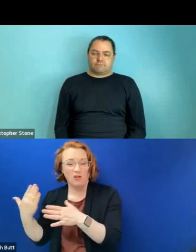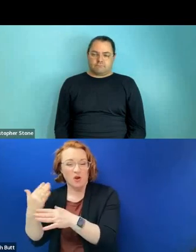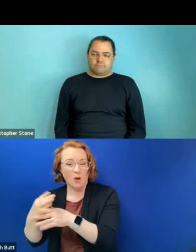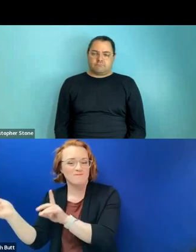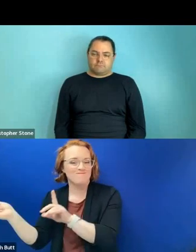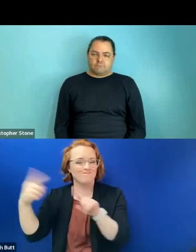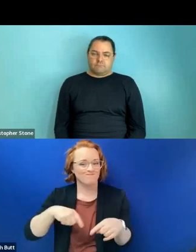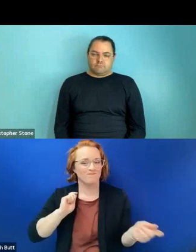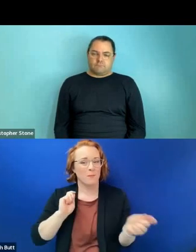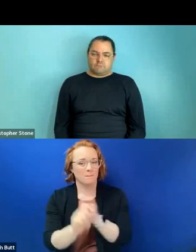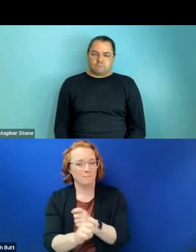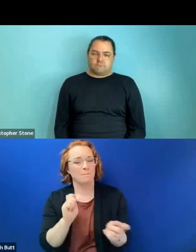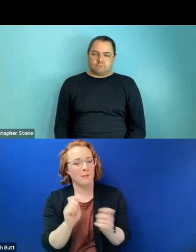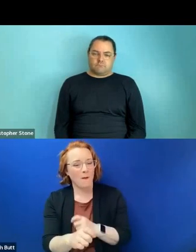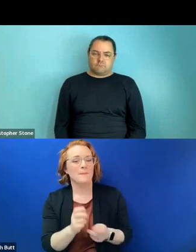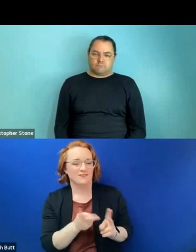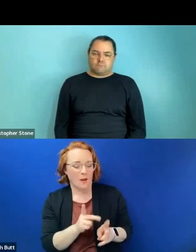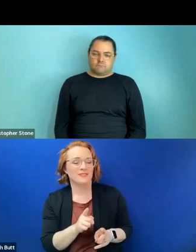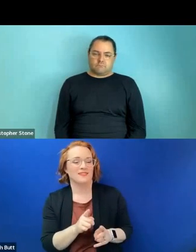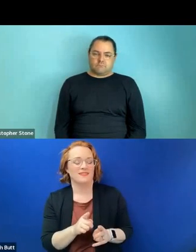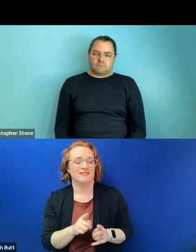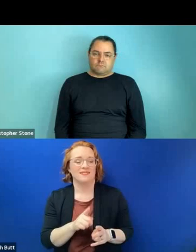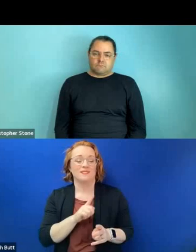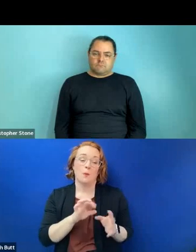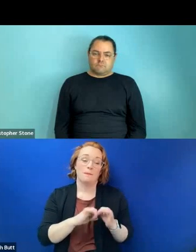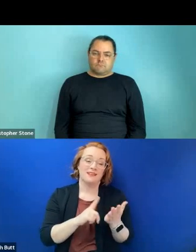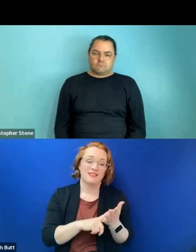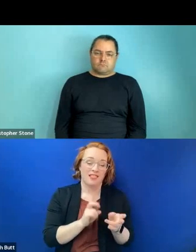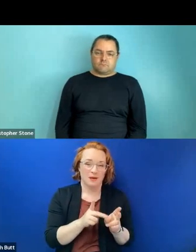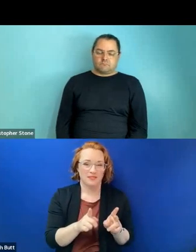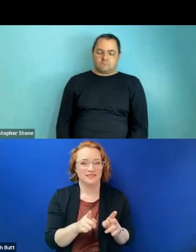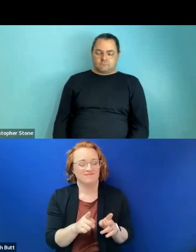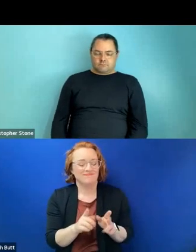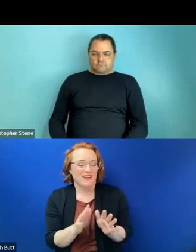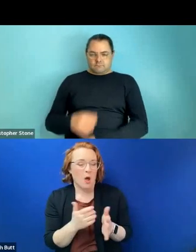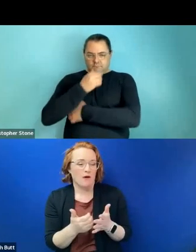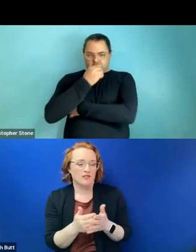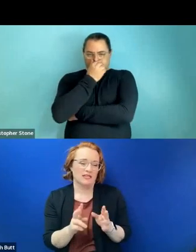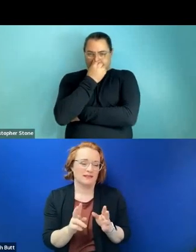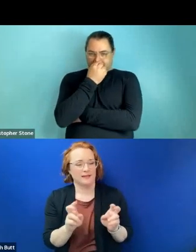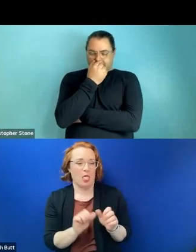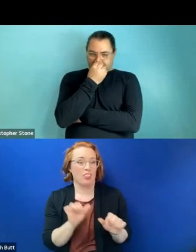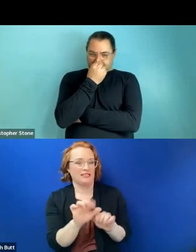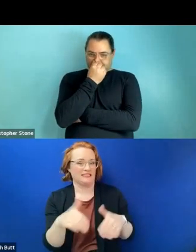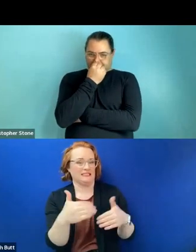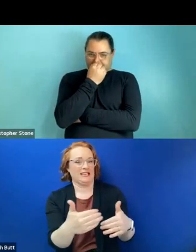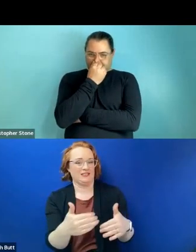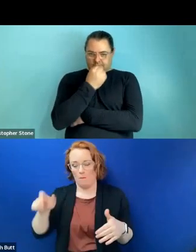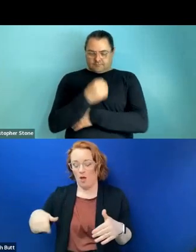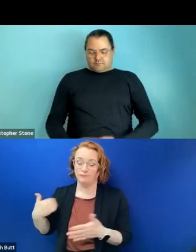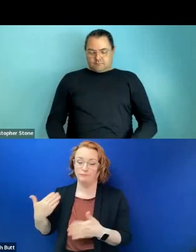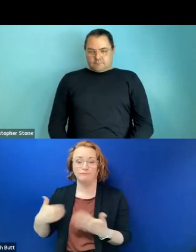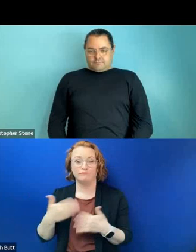they work their way up. So BSL interpreting is kind of often the next stage of their career.